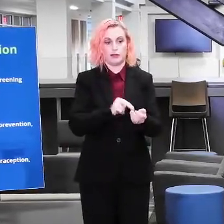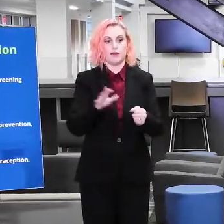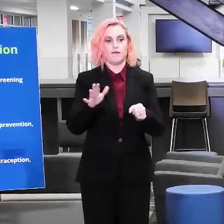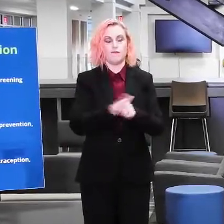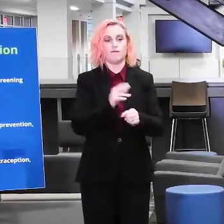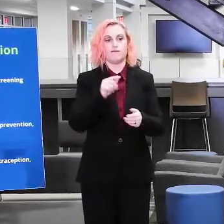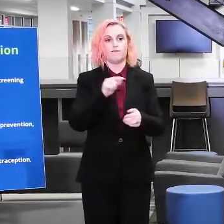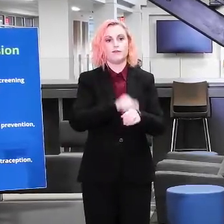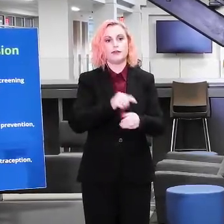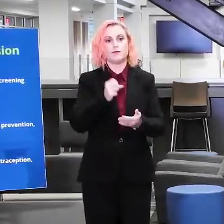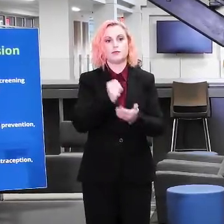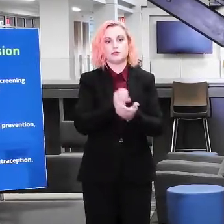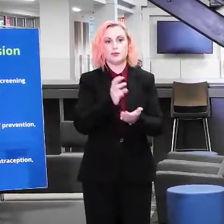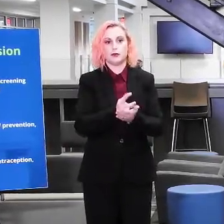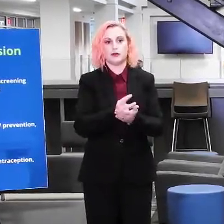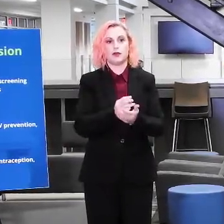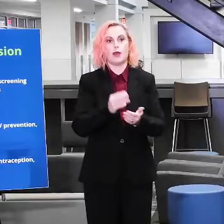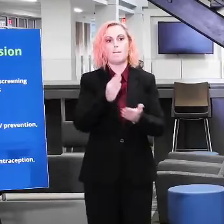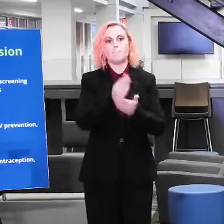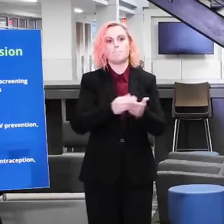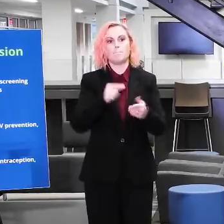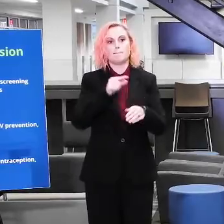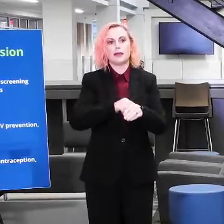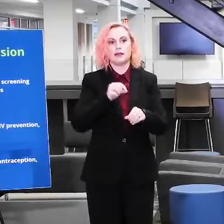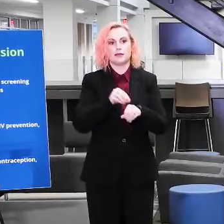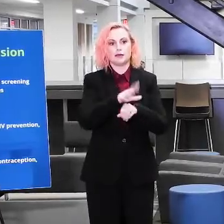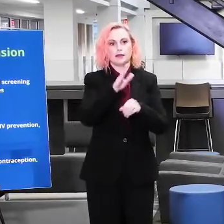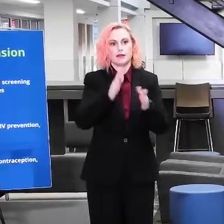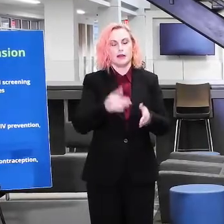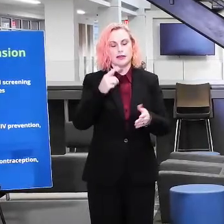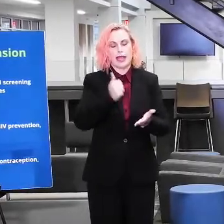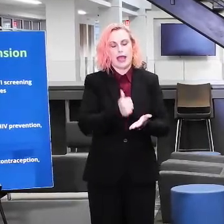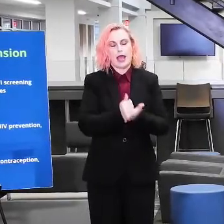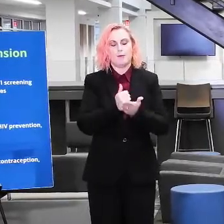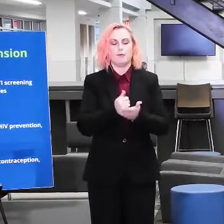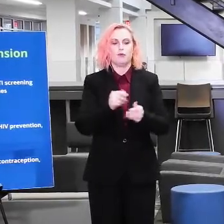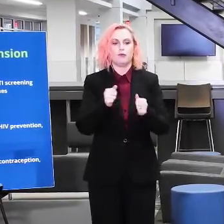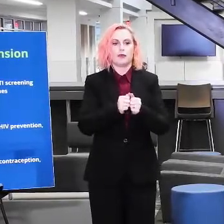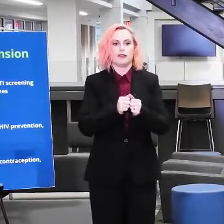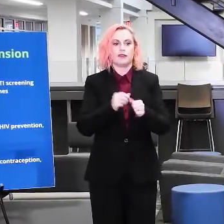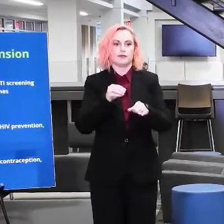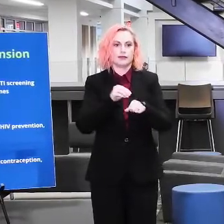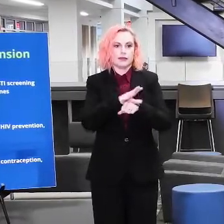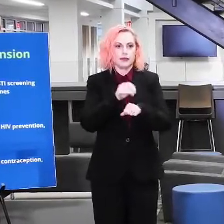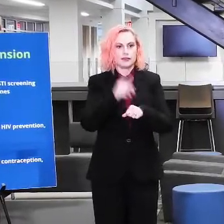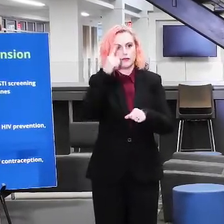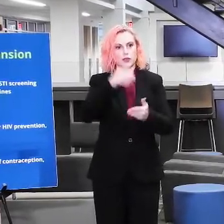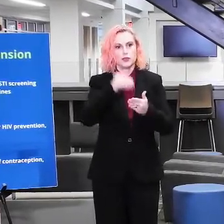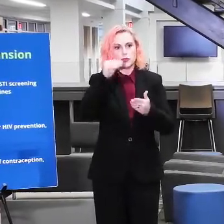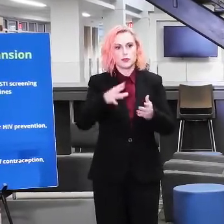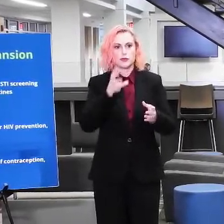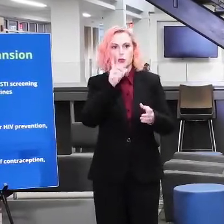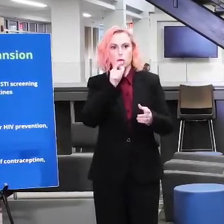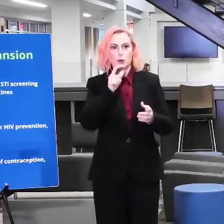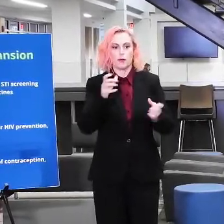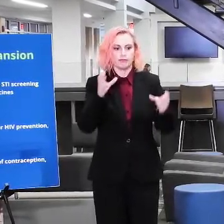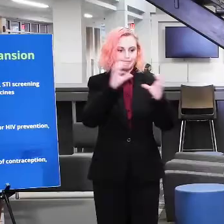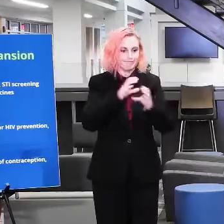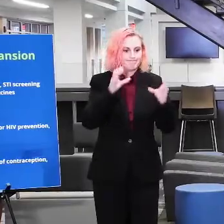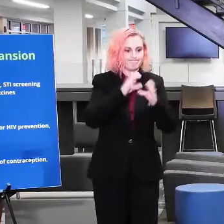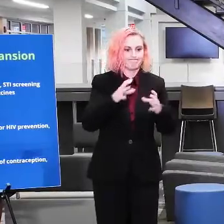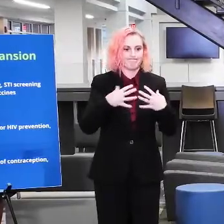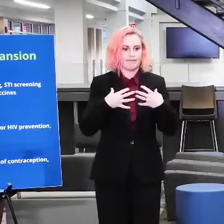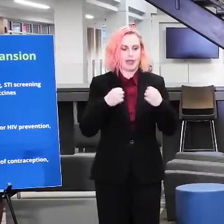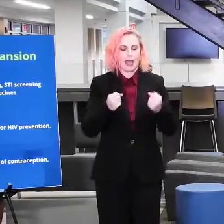a part-time counselor to provide navigation of services and options and counseling for our students seeking a range of